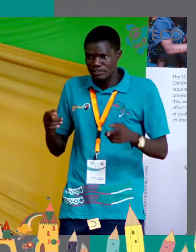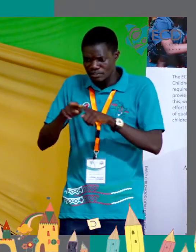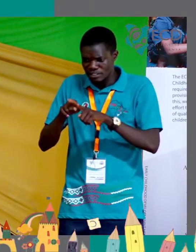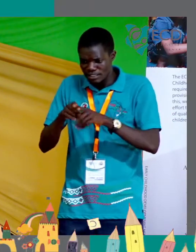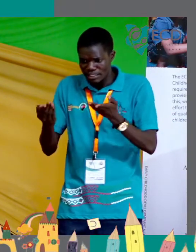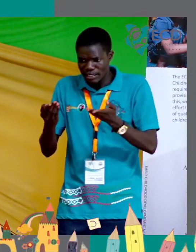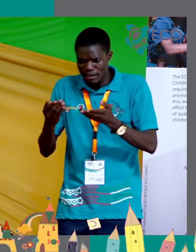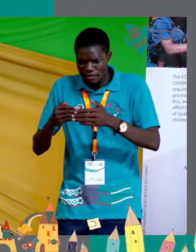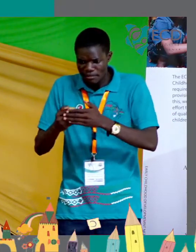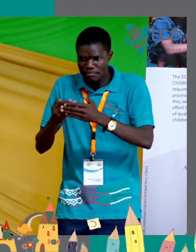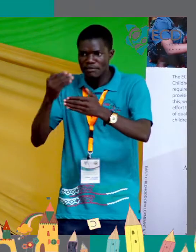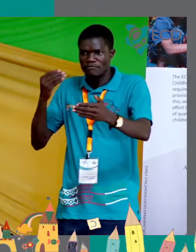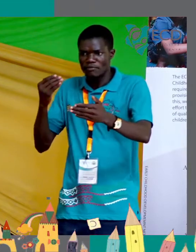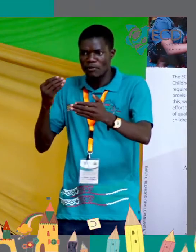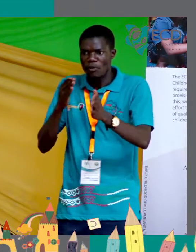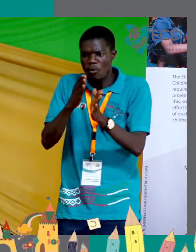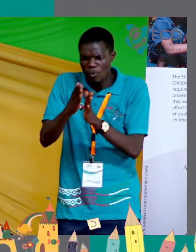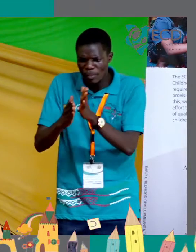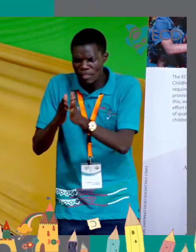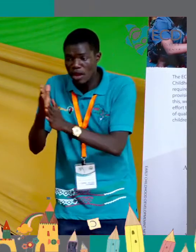system before they reorganized